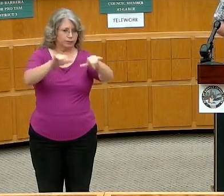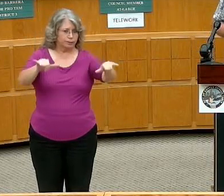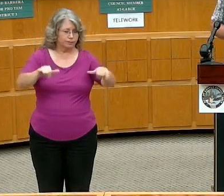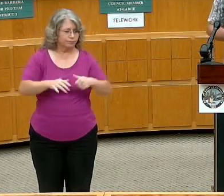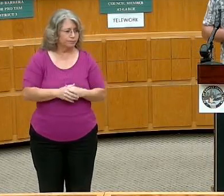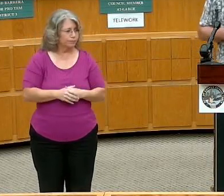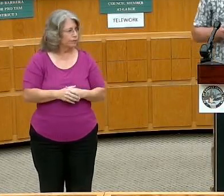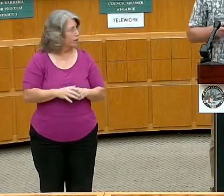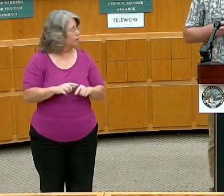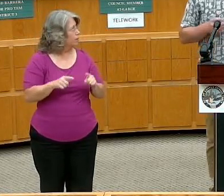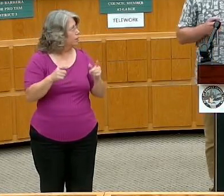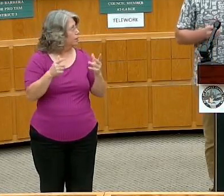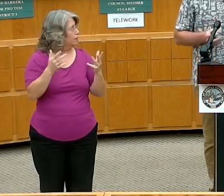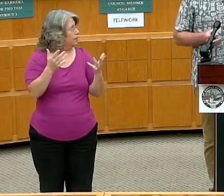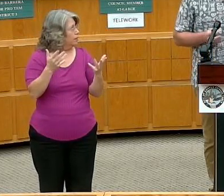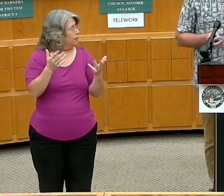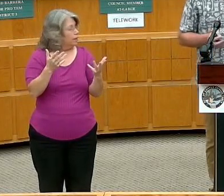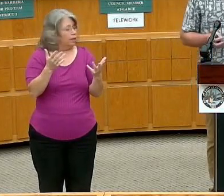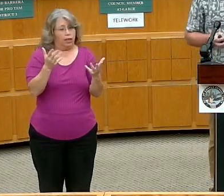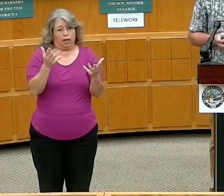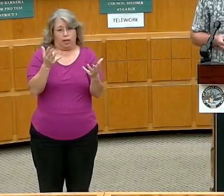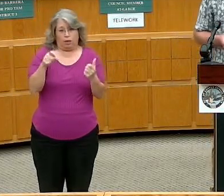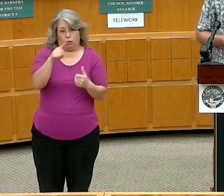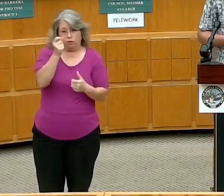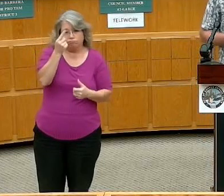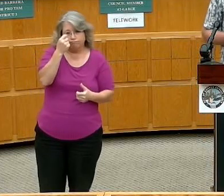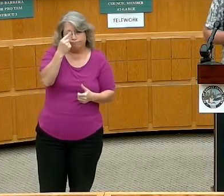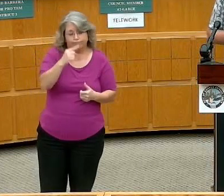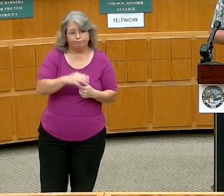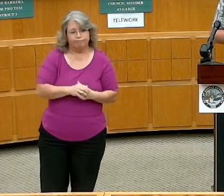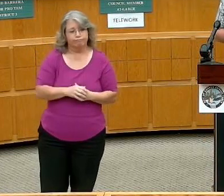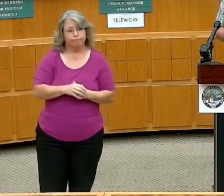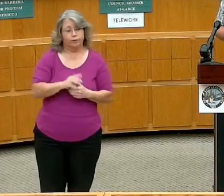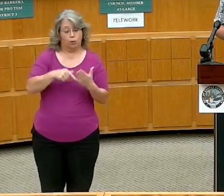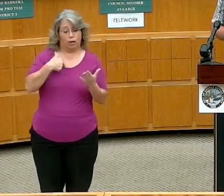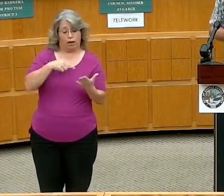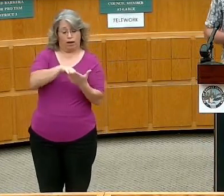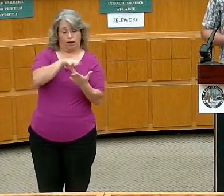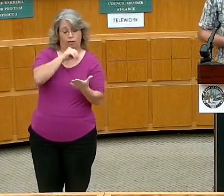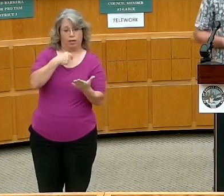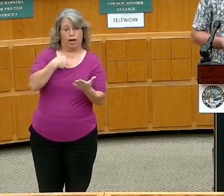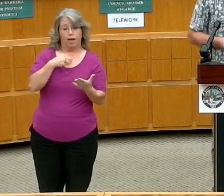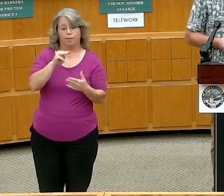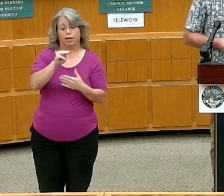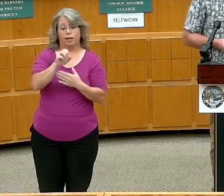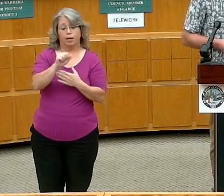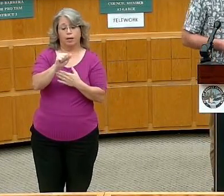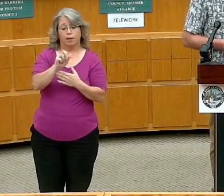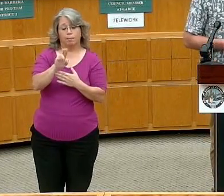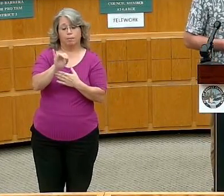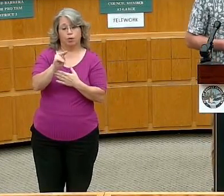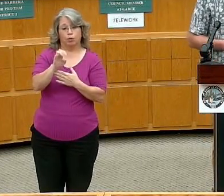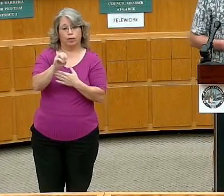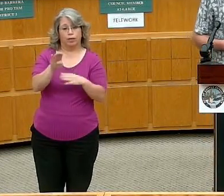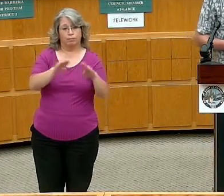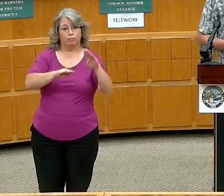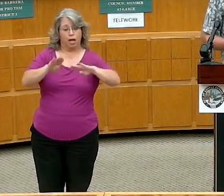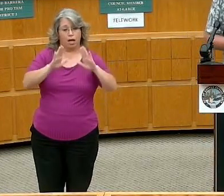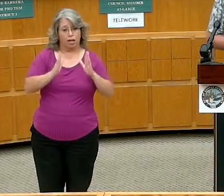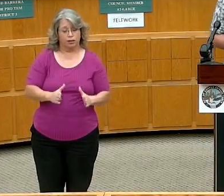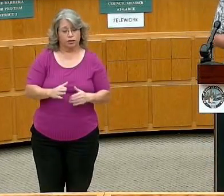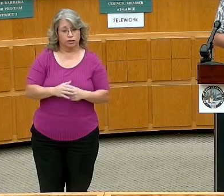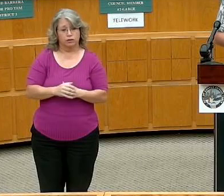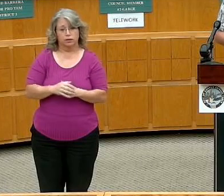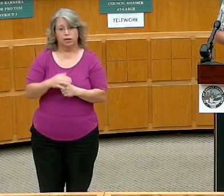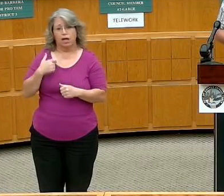But I want to calibrate you, because what I learned through this process, I'm a marine biologist, I'm a population geneticist, I've modeled the invasion of the